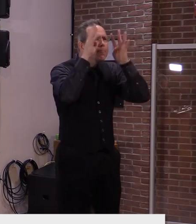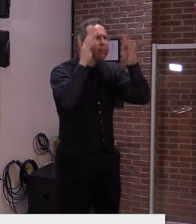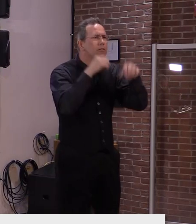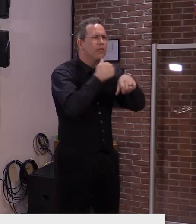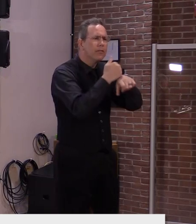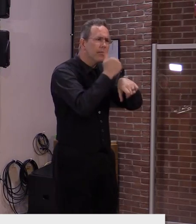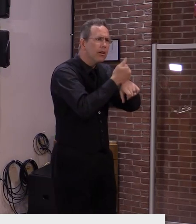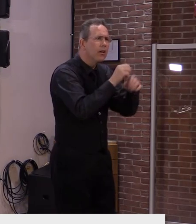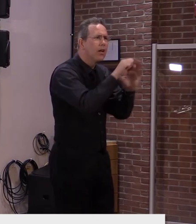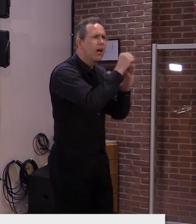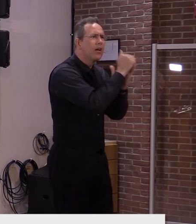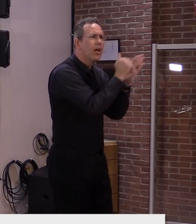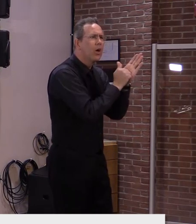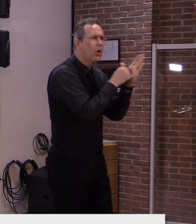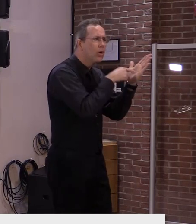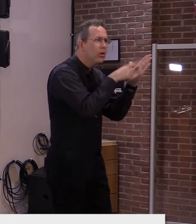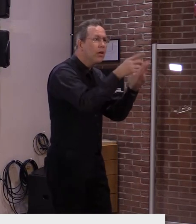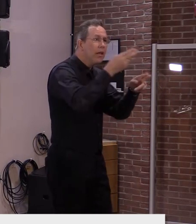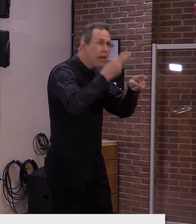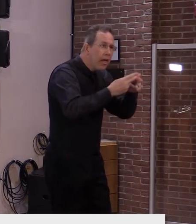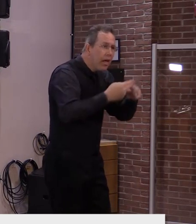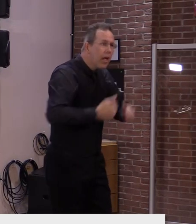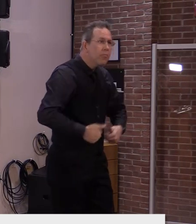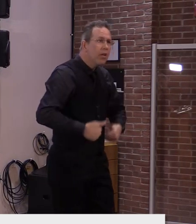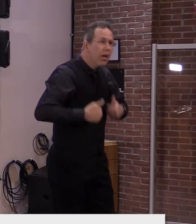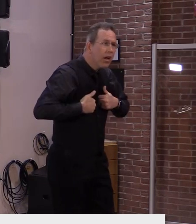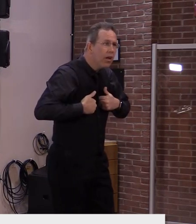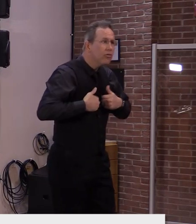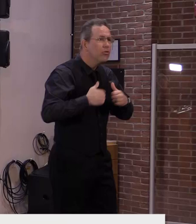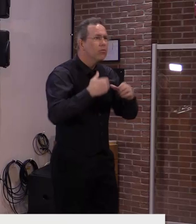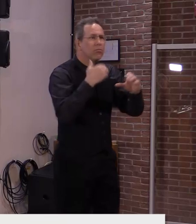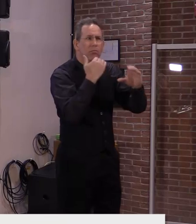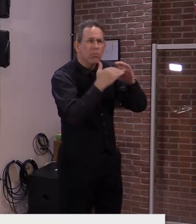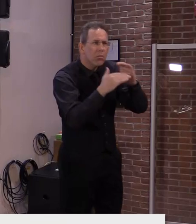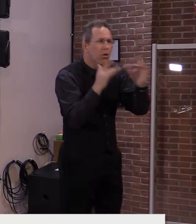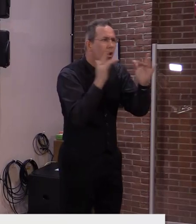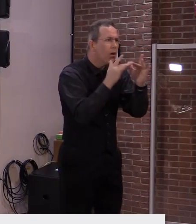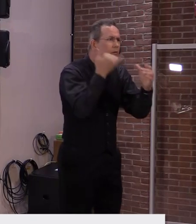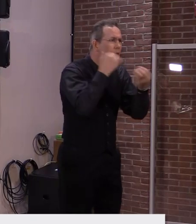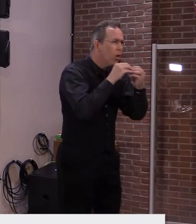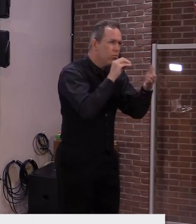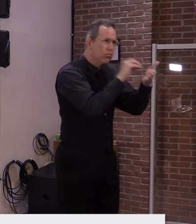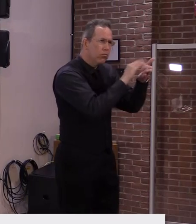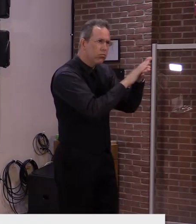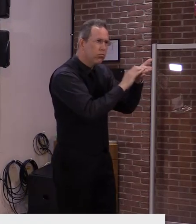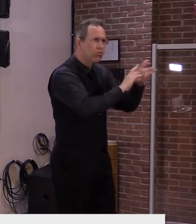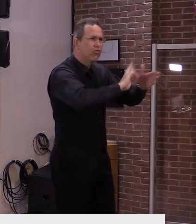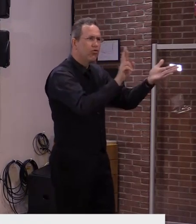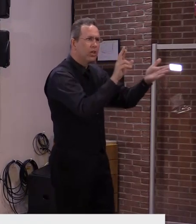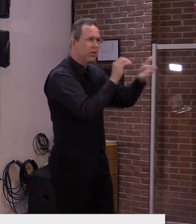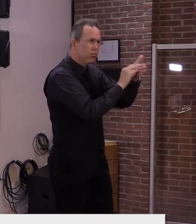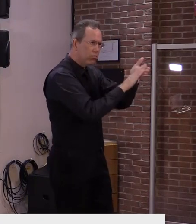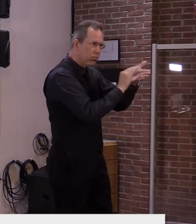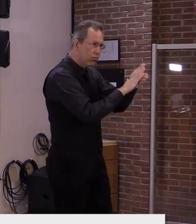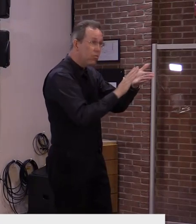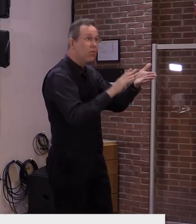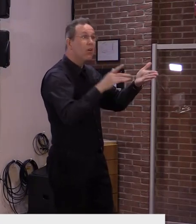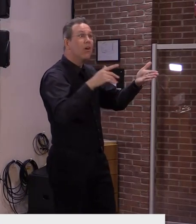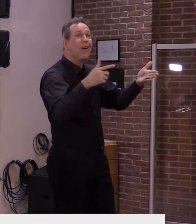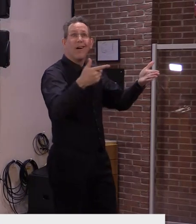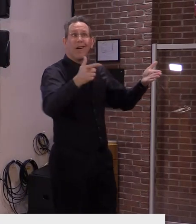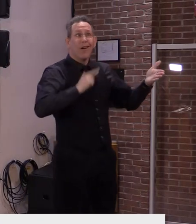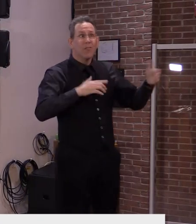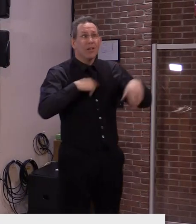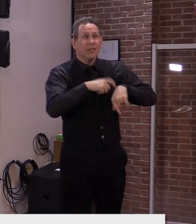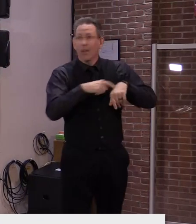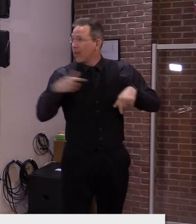healthvermont.gov/myvaccine so you can simply log in and make an appointment when it's your turn. Thank you, and